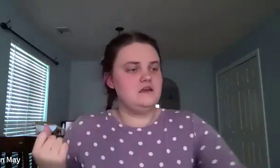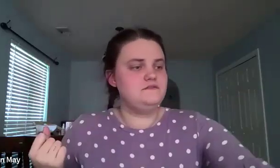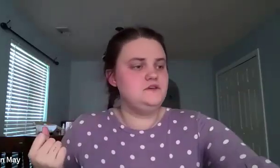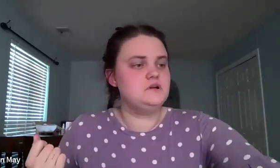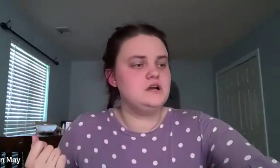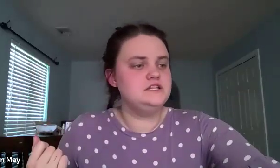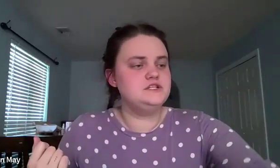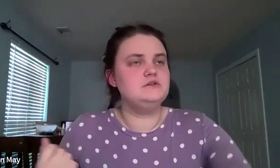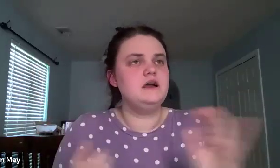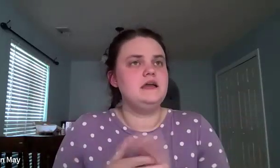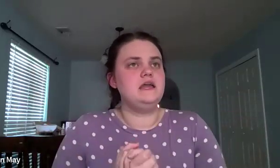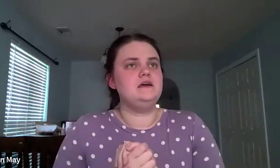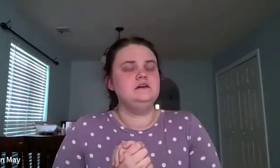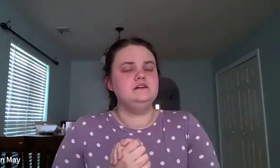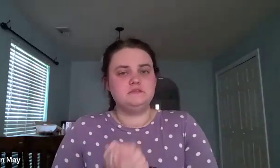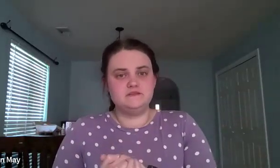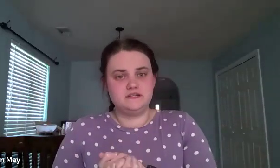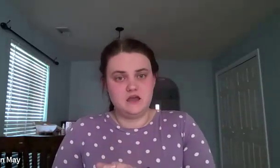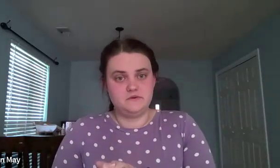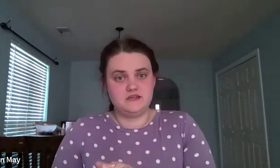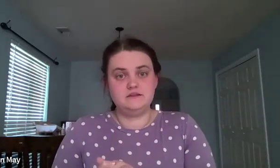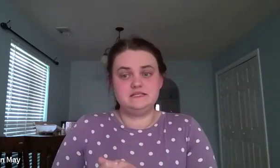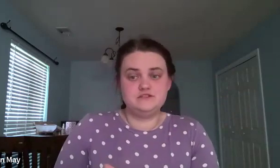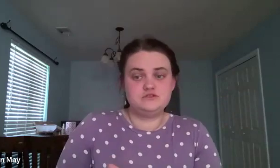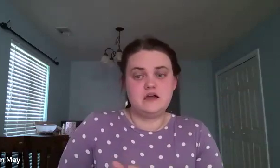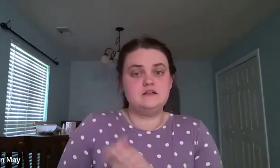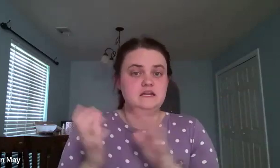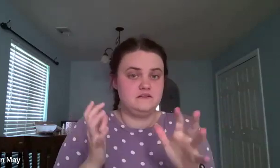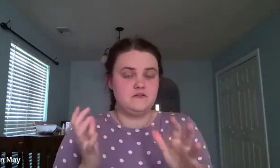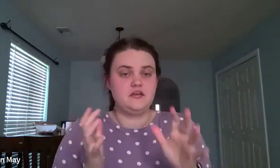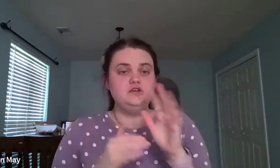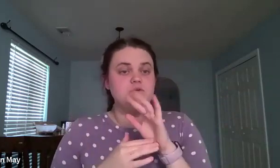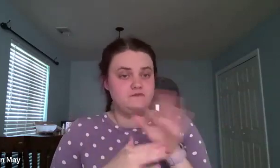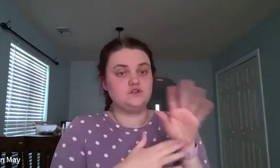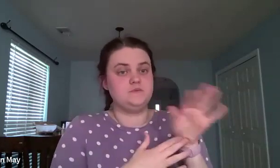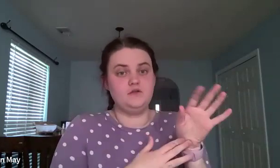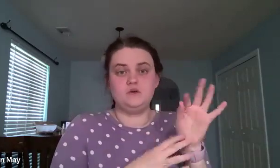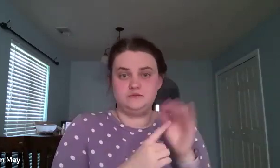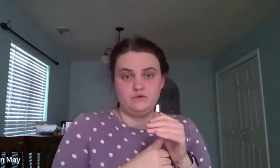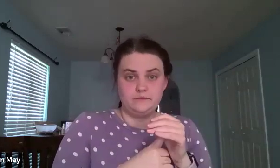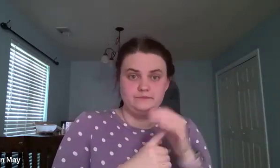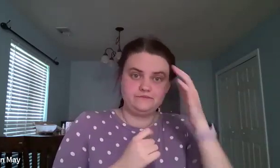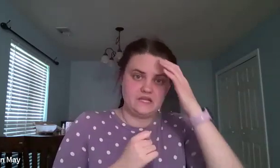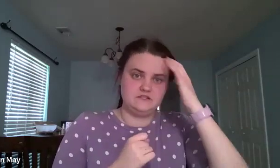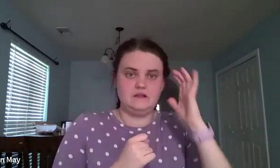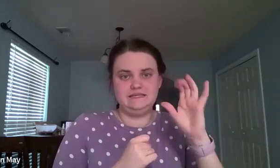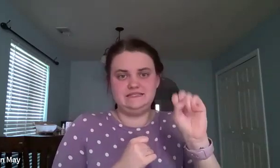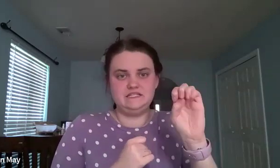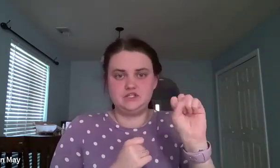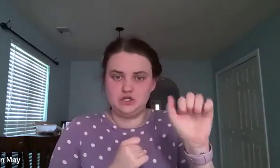If you were going to do a specific type of salad, like Caesar salad, anything like that, you would finger spell the words before. So like